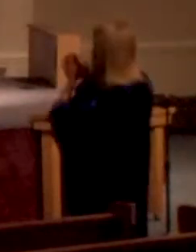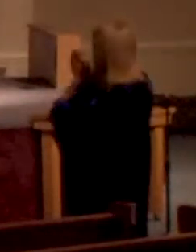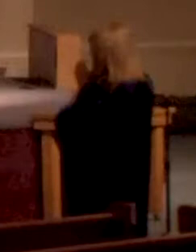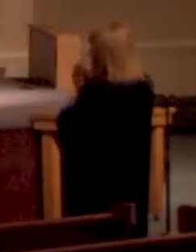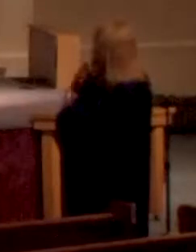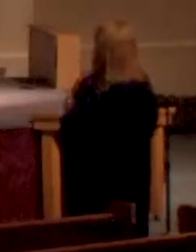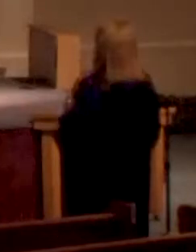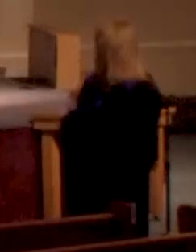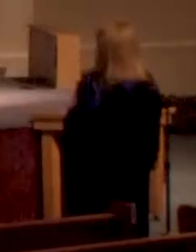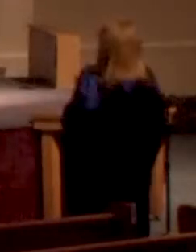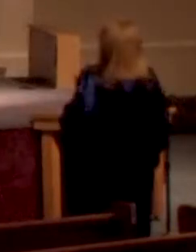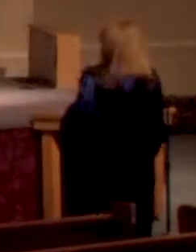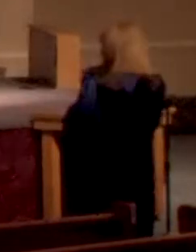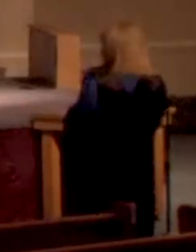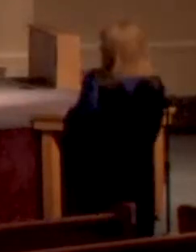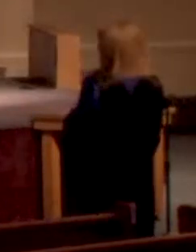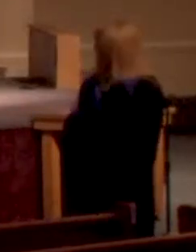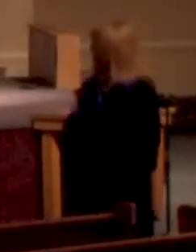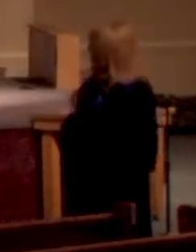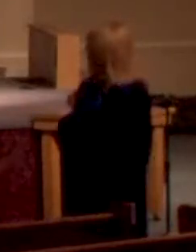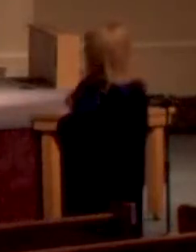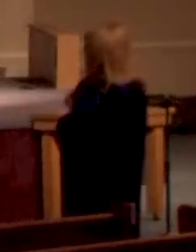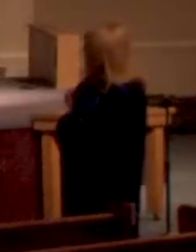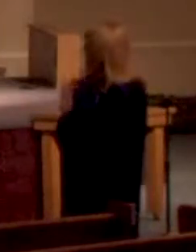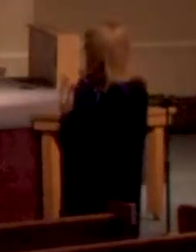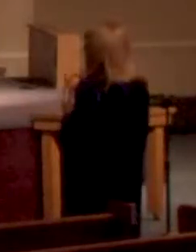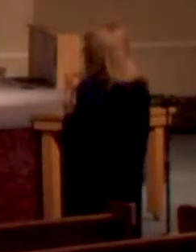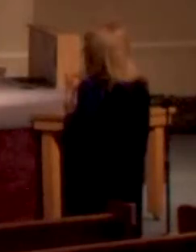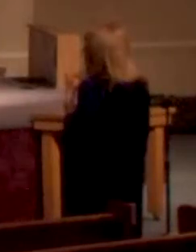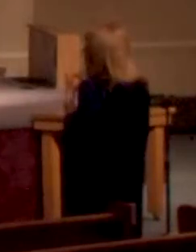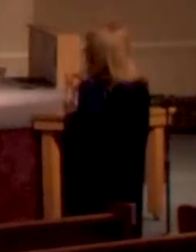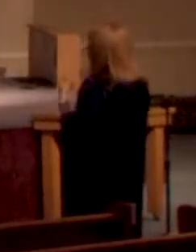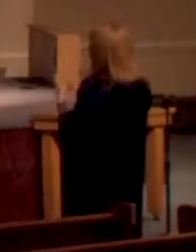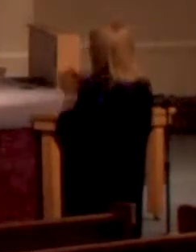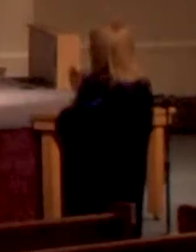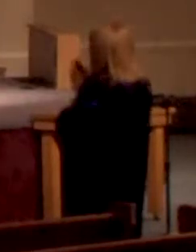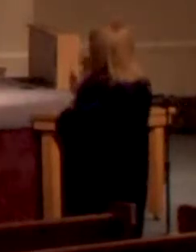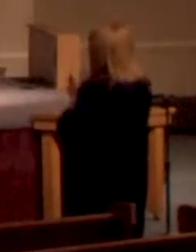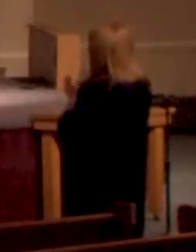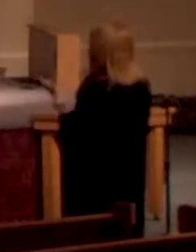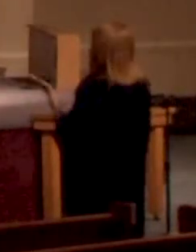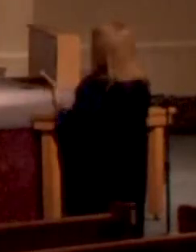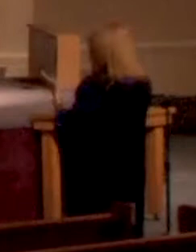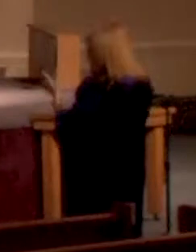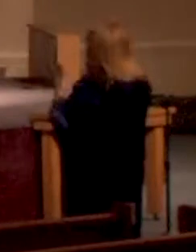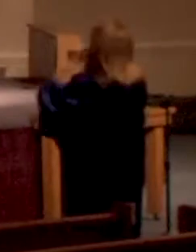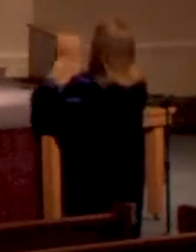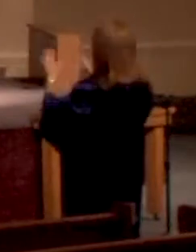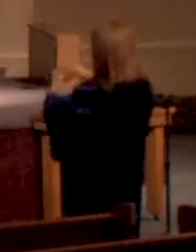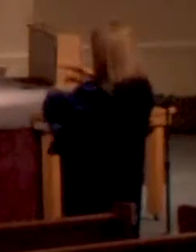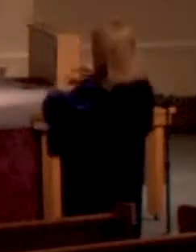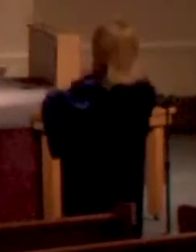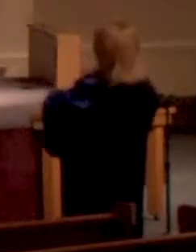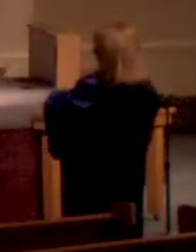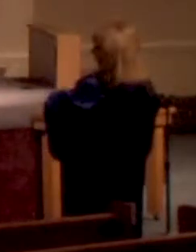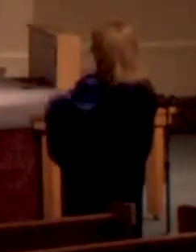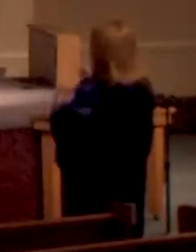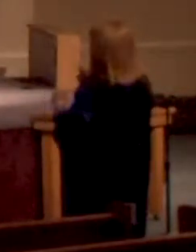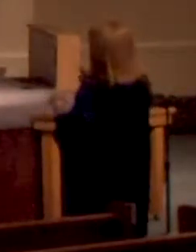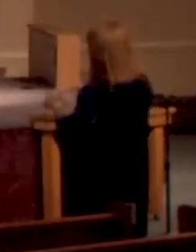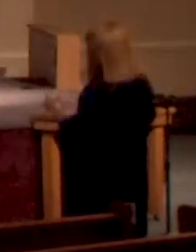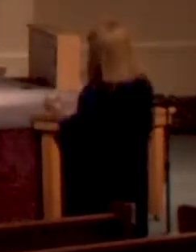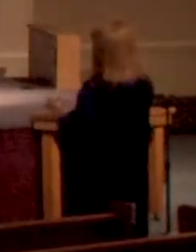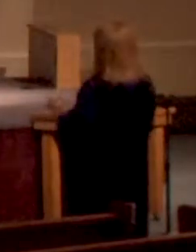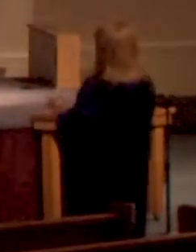him as well. And we just pray here for your blessings upon him. And Lord,